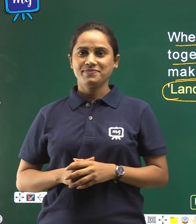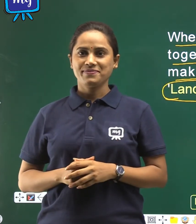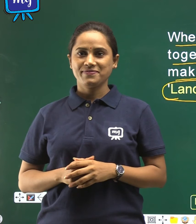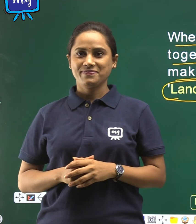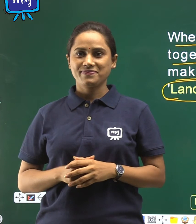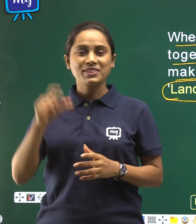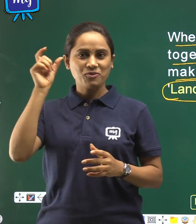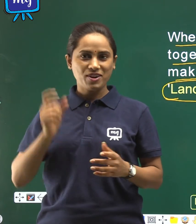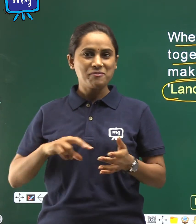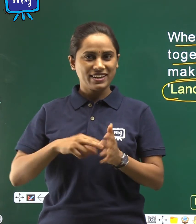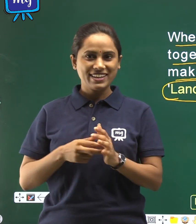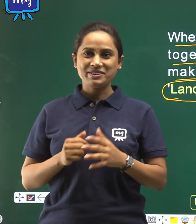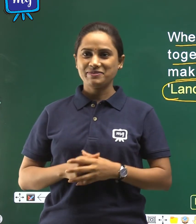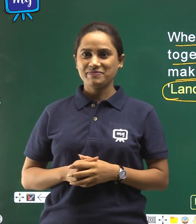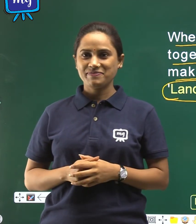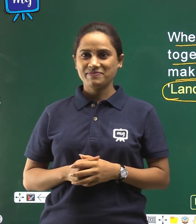Word meaning